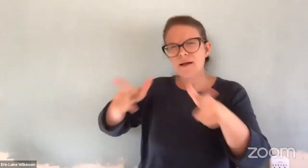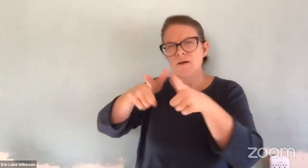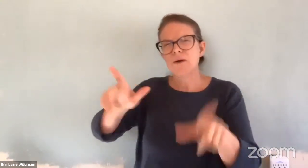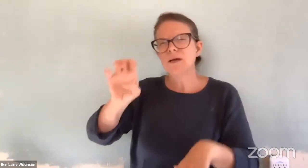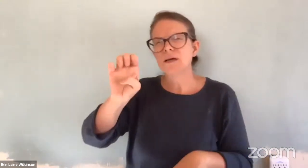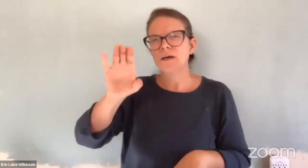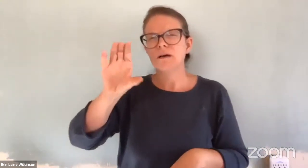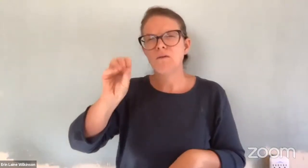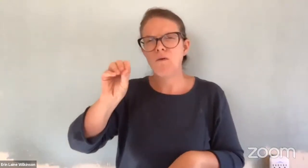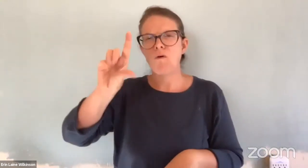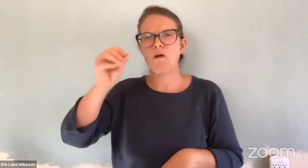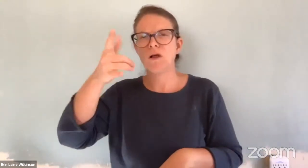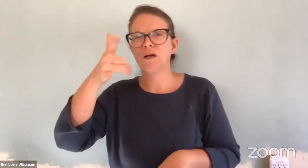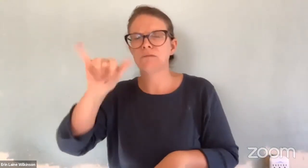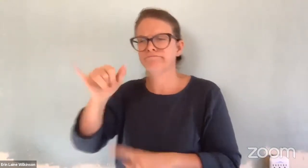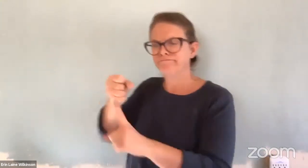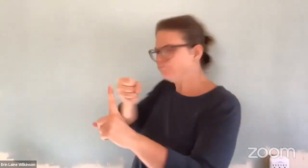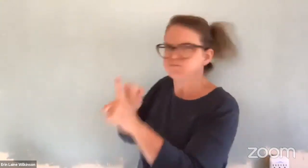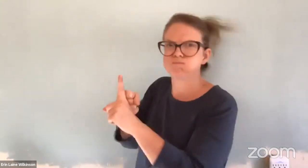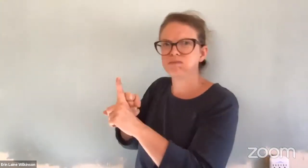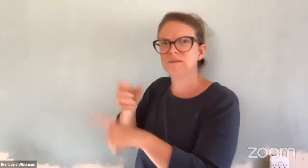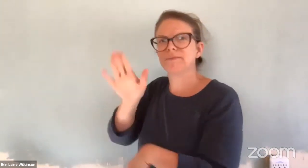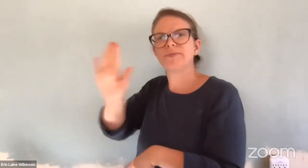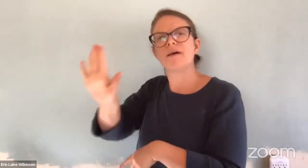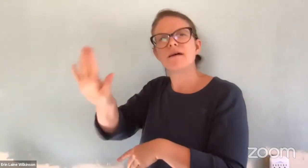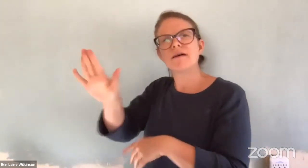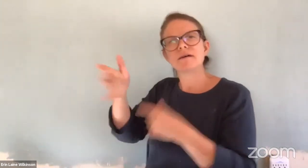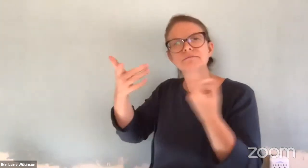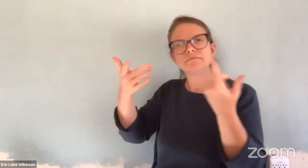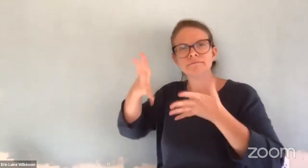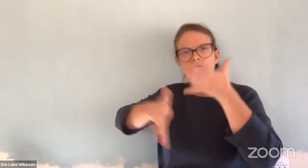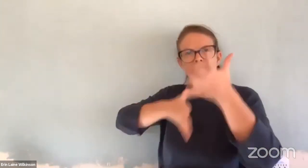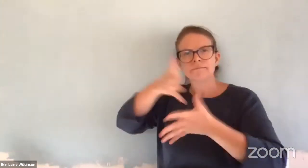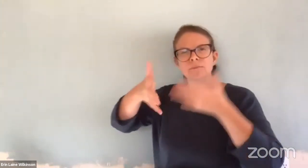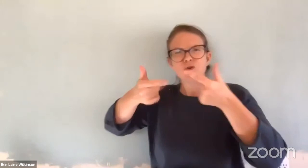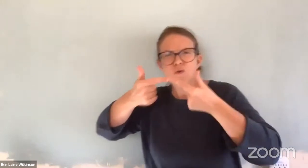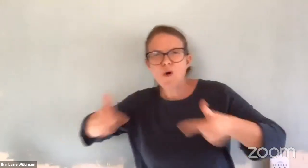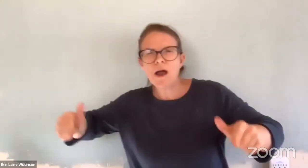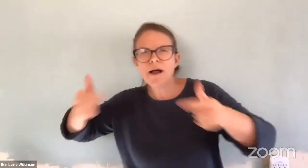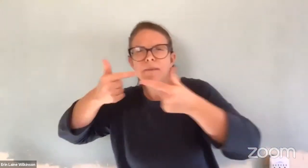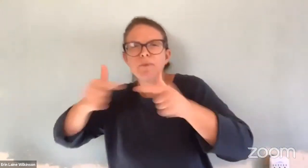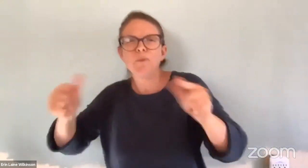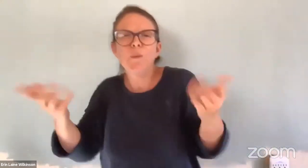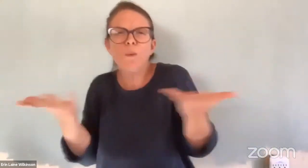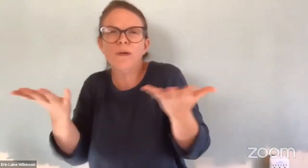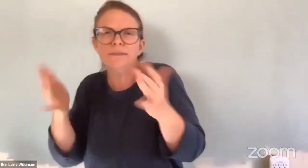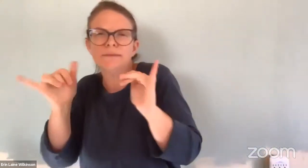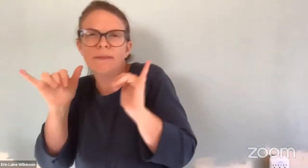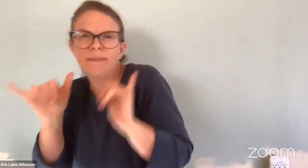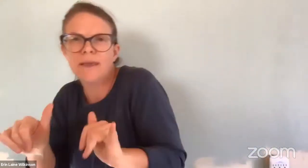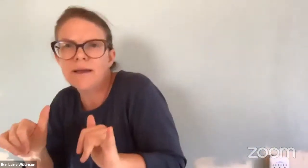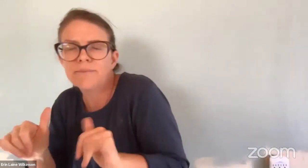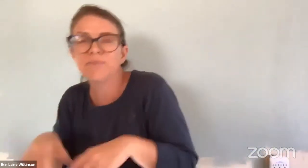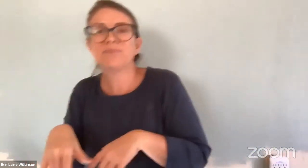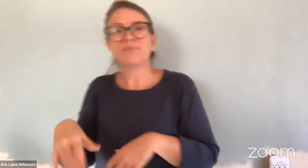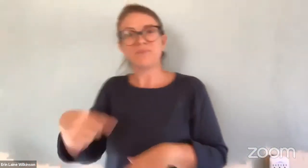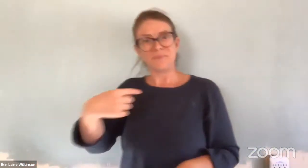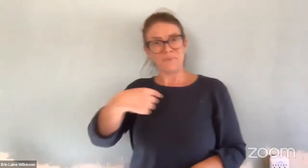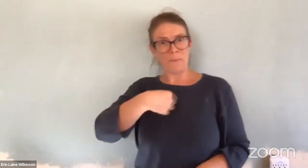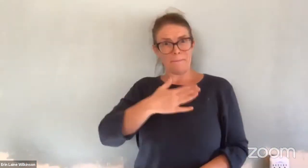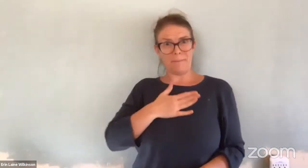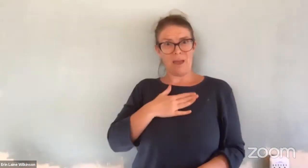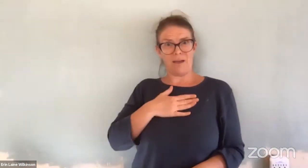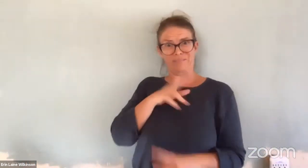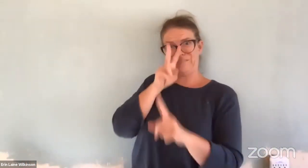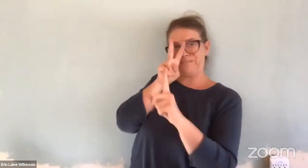what changes have been occurring, and again, look at the language ecology and how this is impacting their language, the structure of